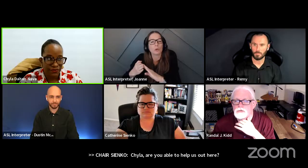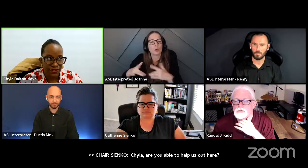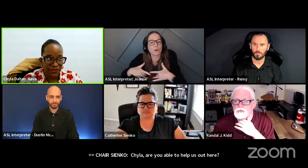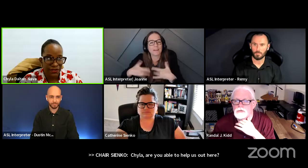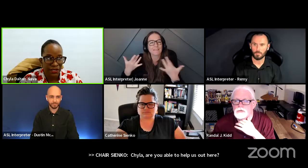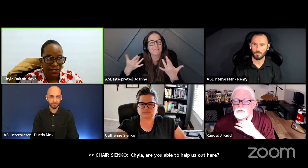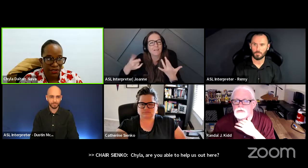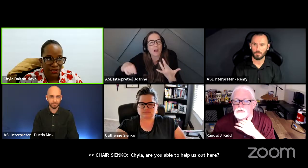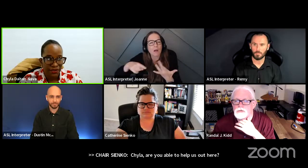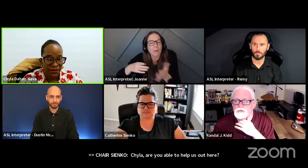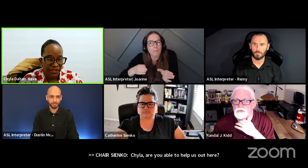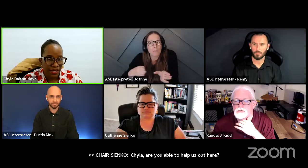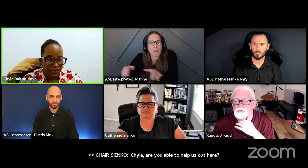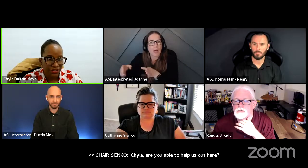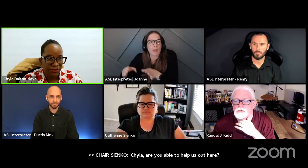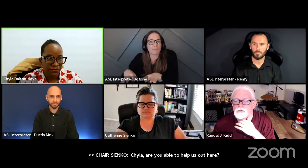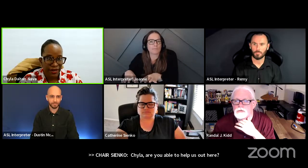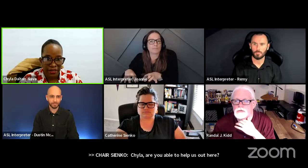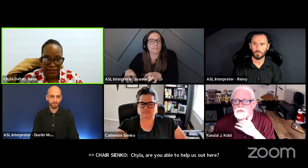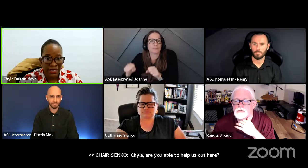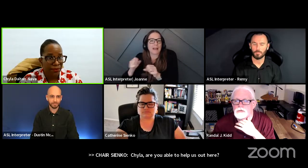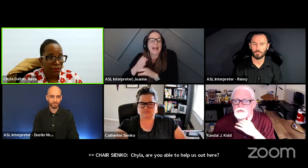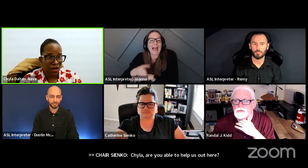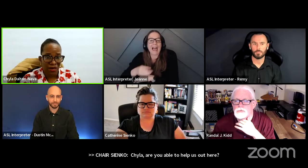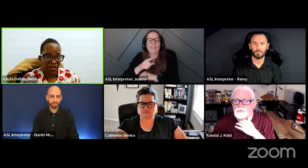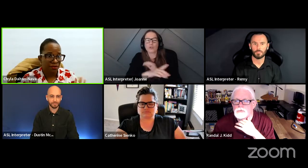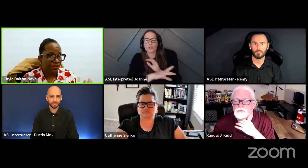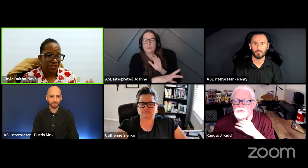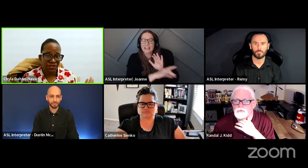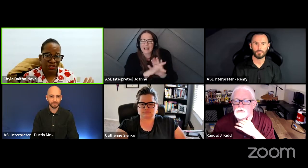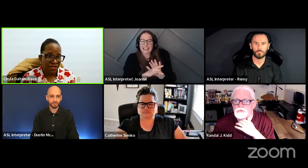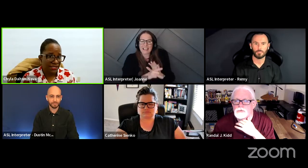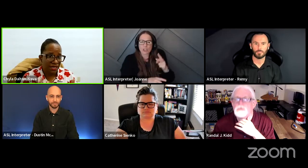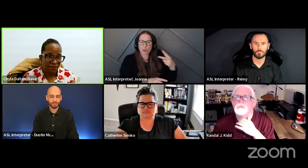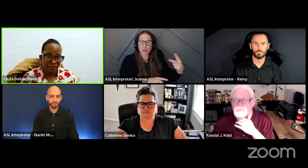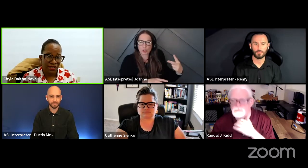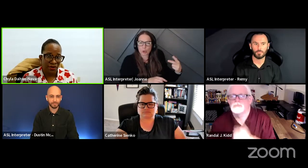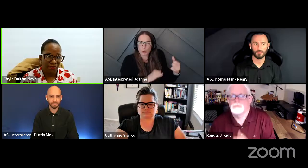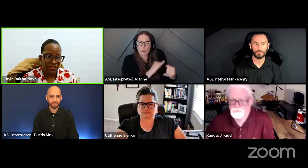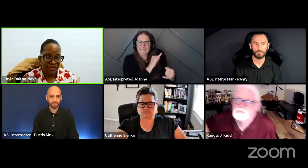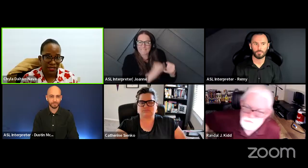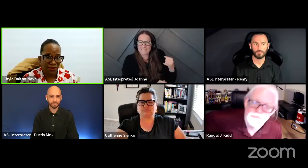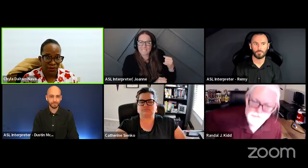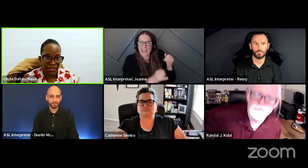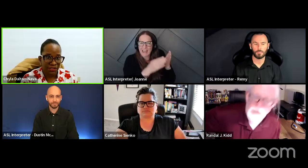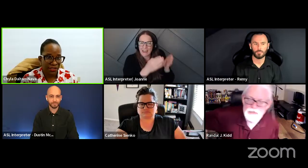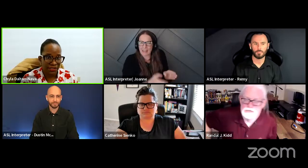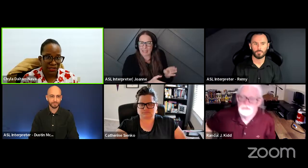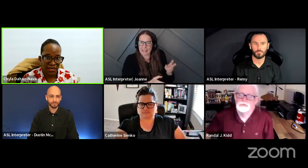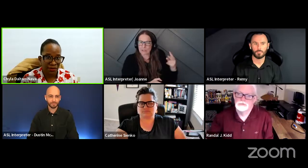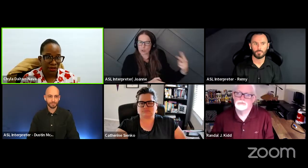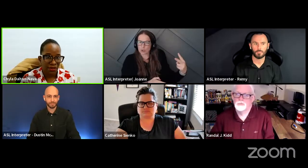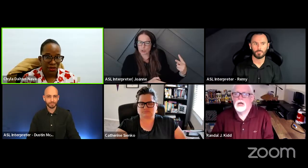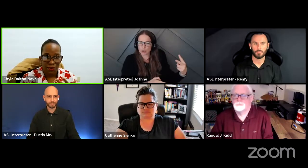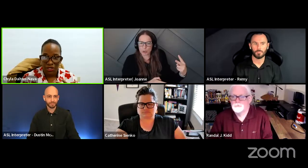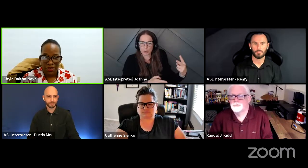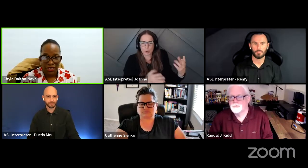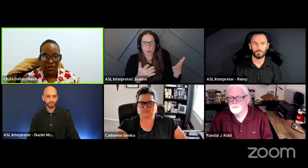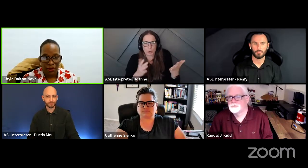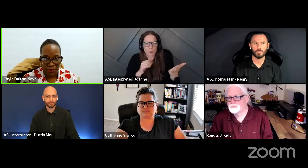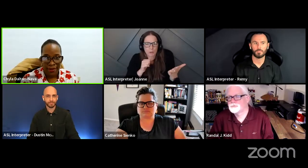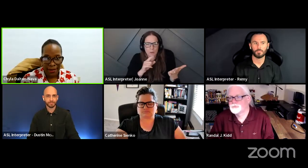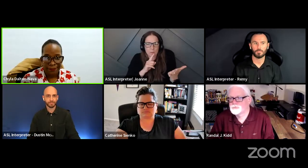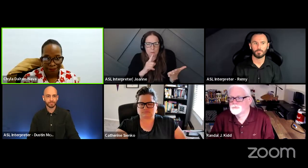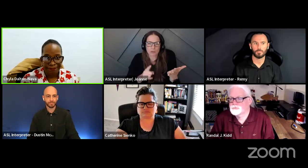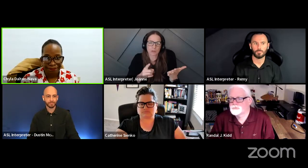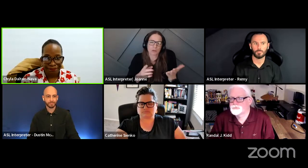doing after you've selected your 2 finalists. I'm not 100% sure, and you guys have, obviously the authority to decide which way you